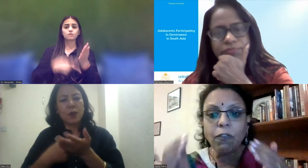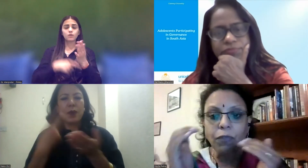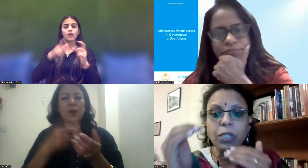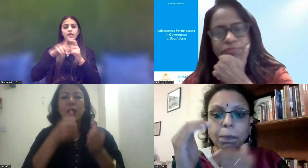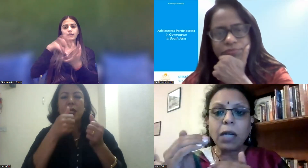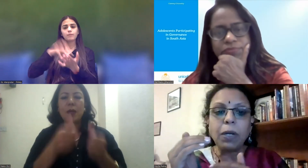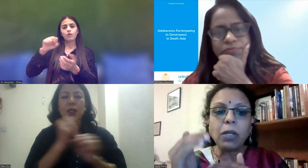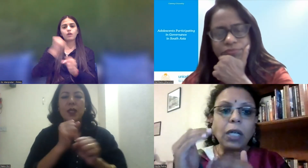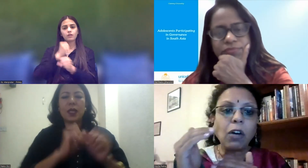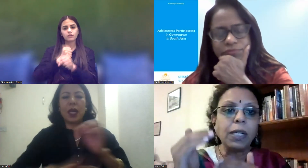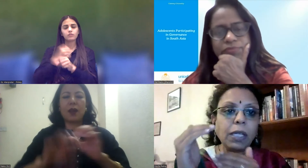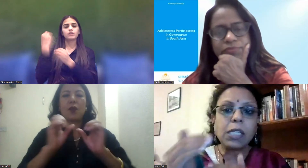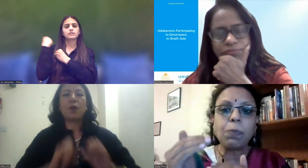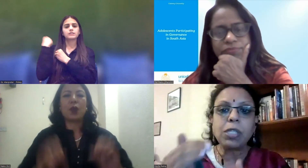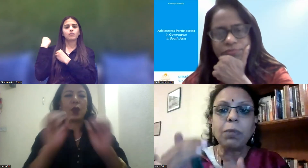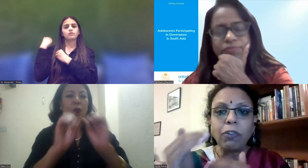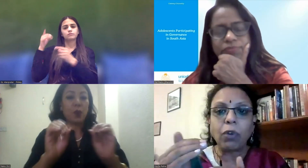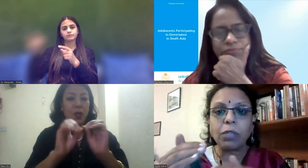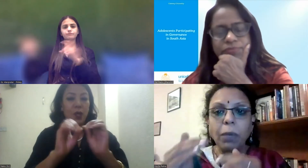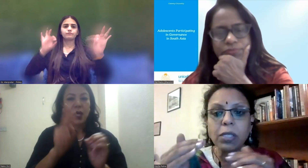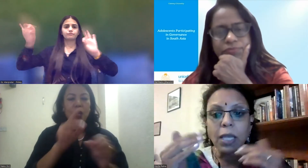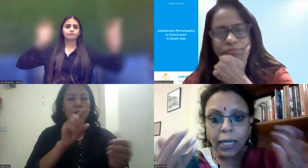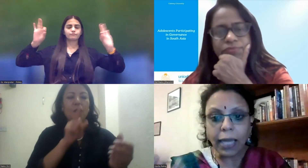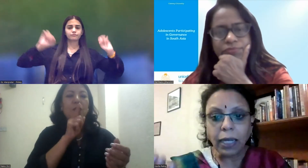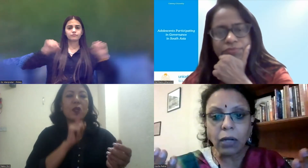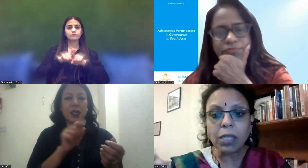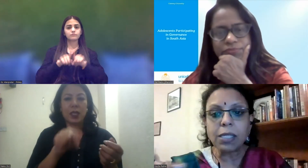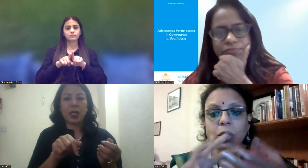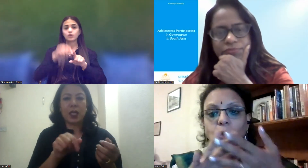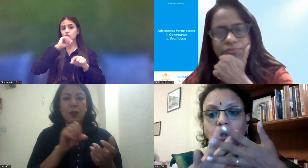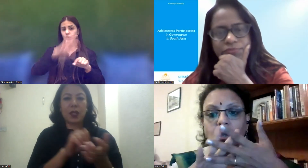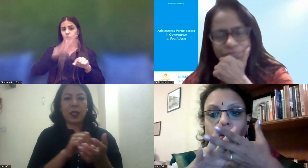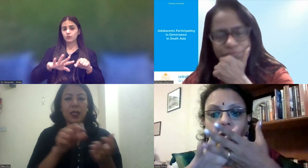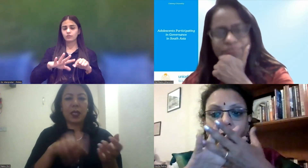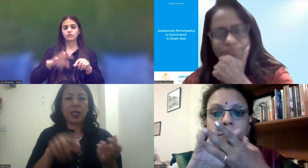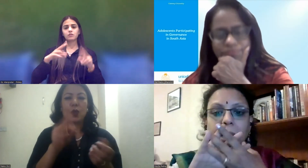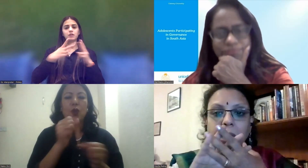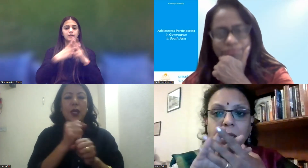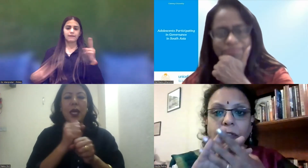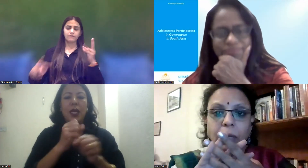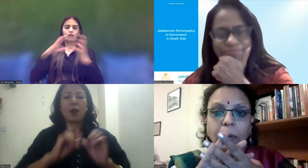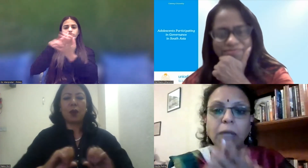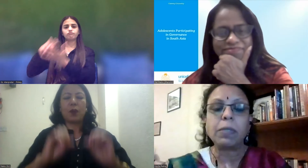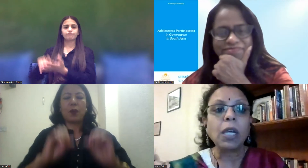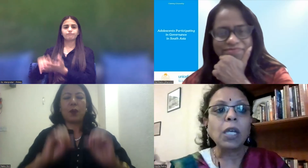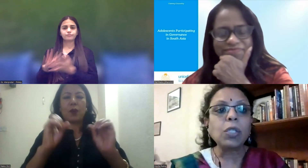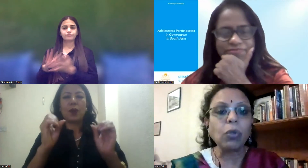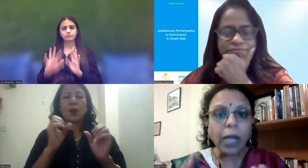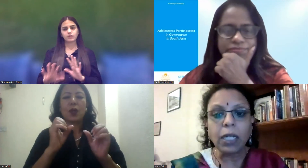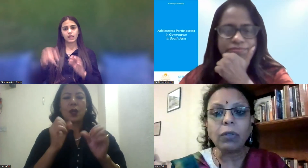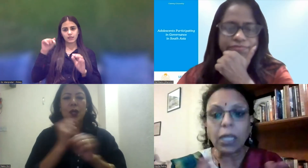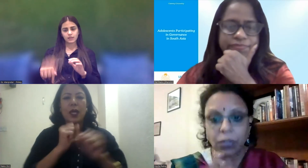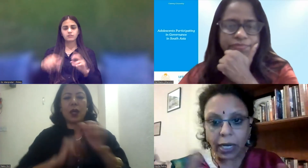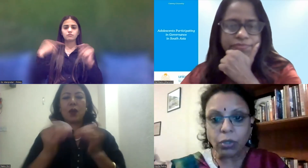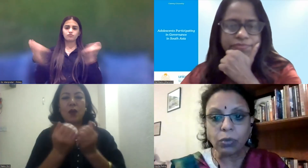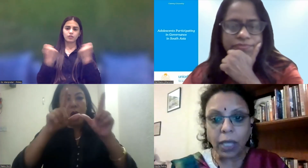which department of the government is responsible for what. Because like adolescents, youth also cover many different departments. So right